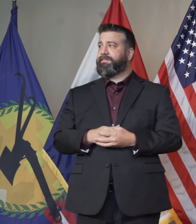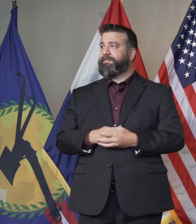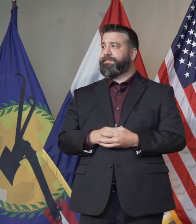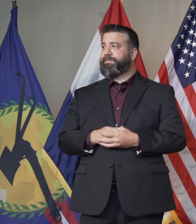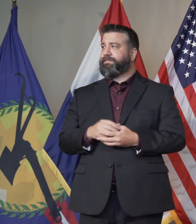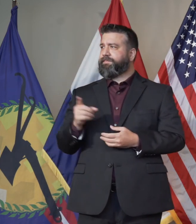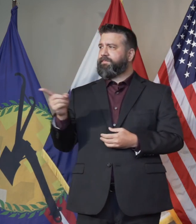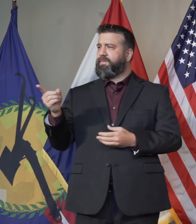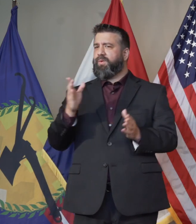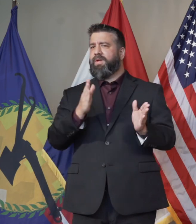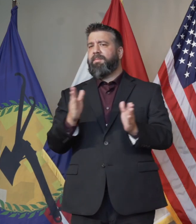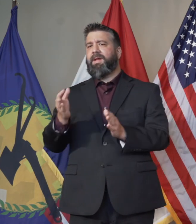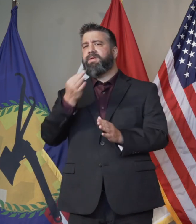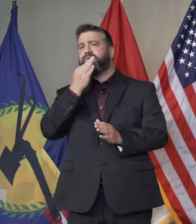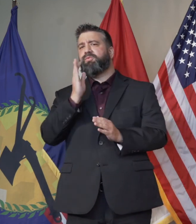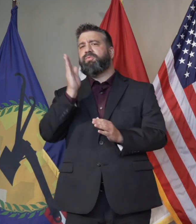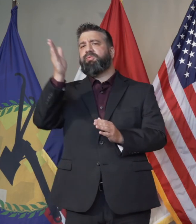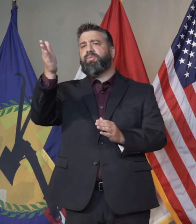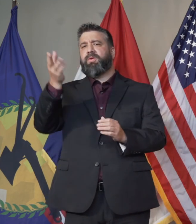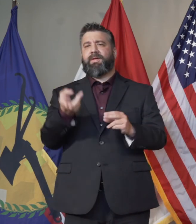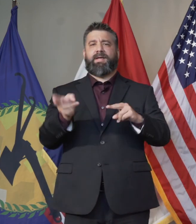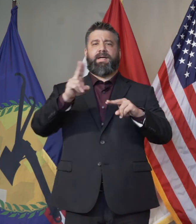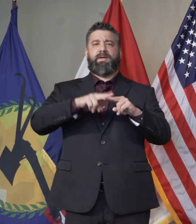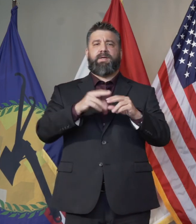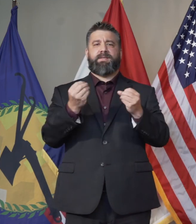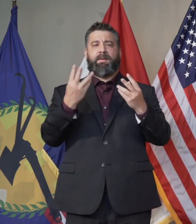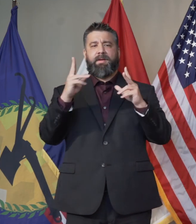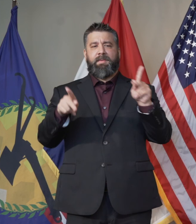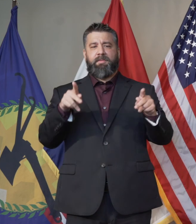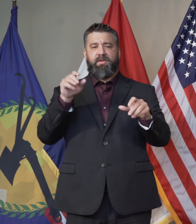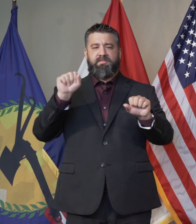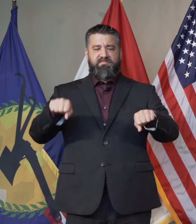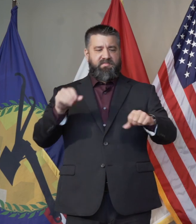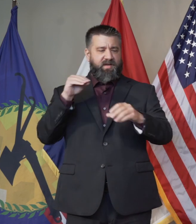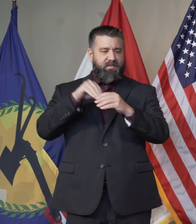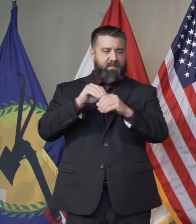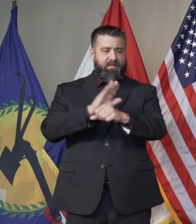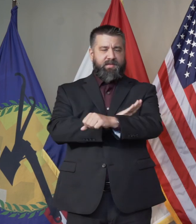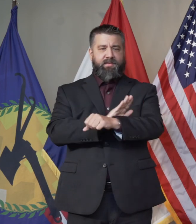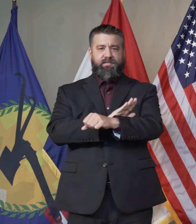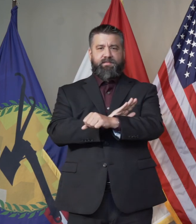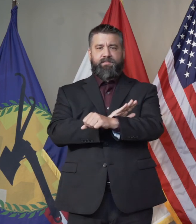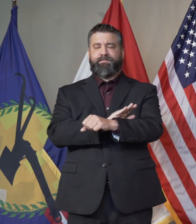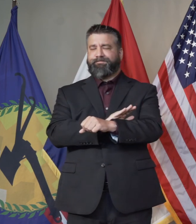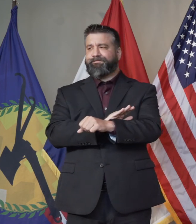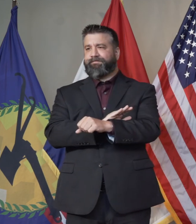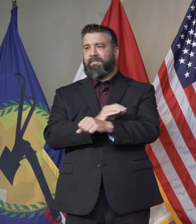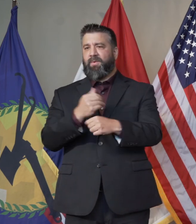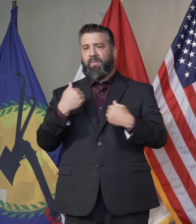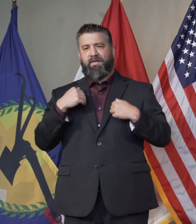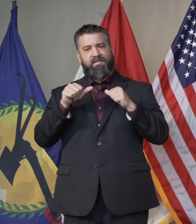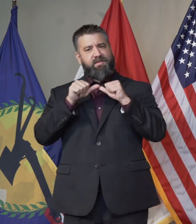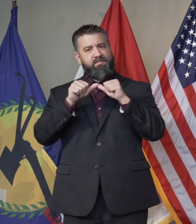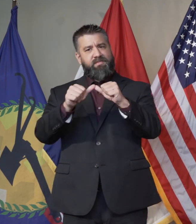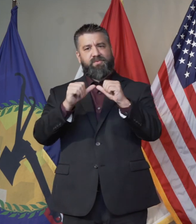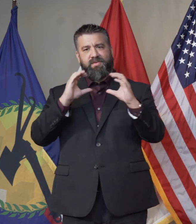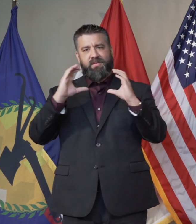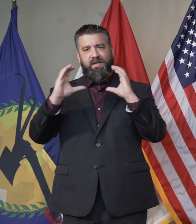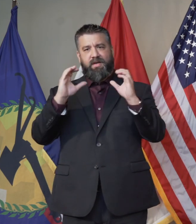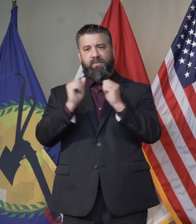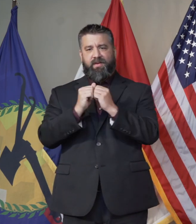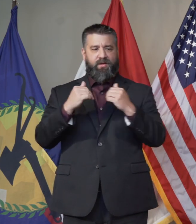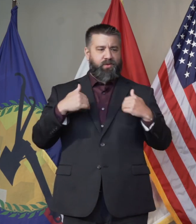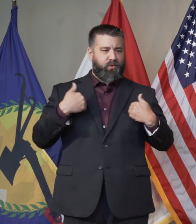which the businesses are operating right now? Well, we're in constant communication with all industry stakeholders, from the youth sports